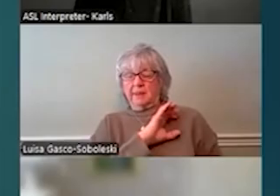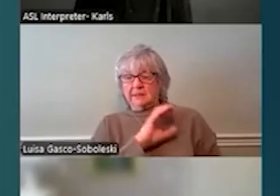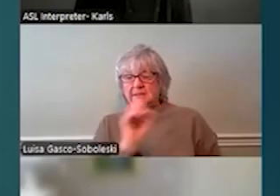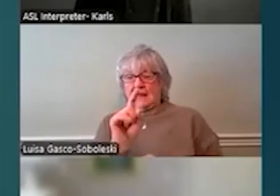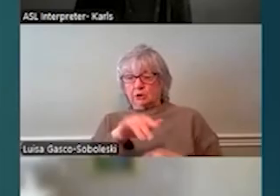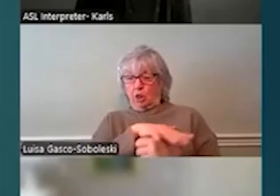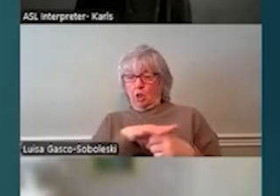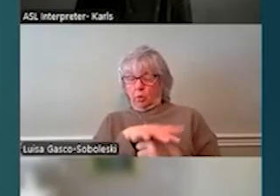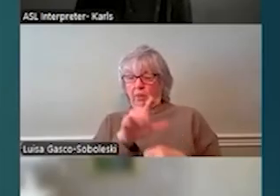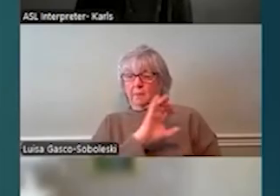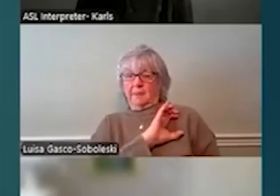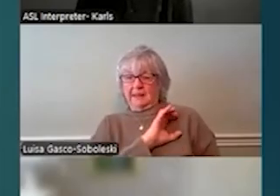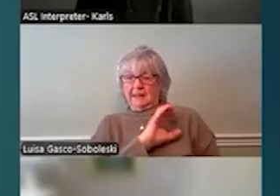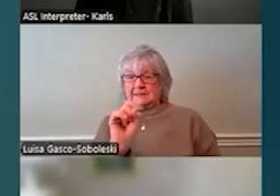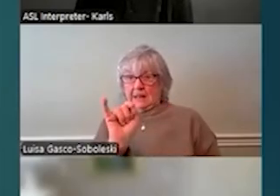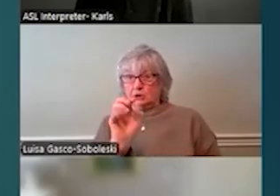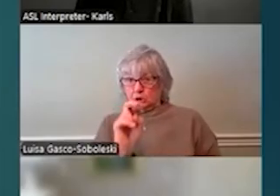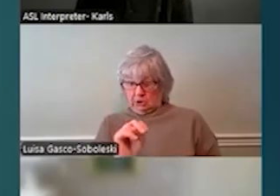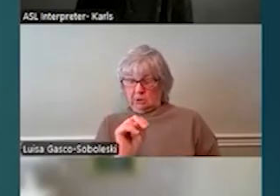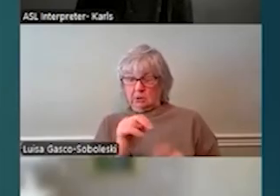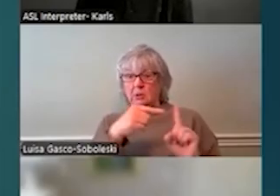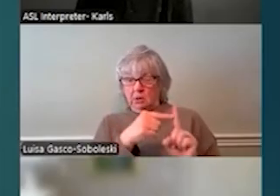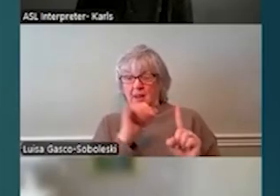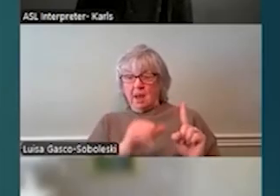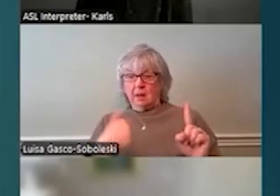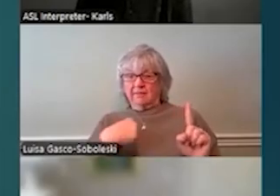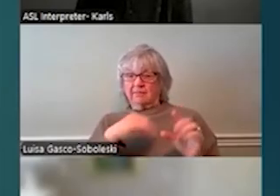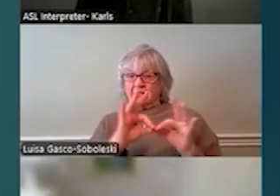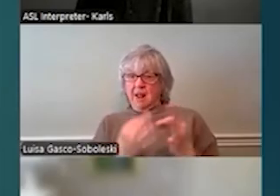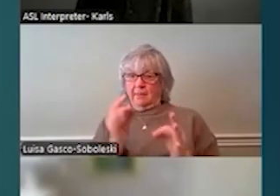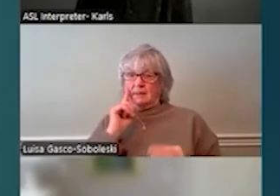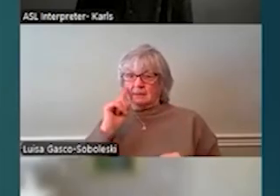situations. Like I had told my local police station